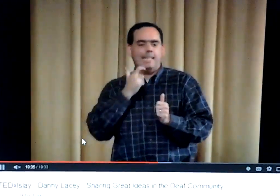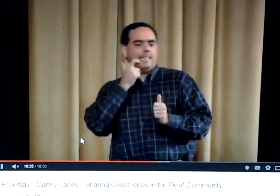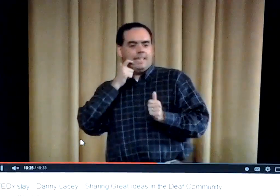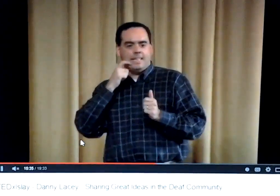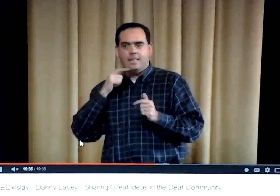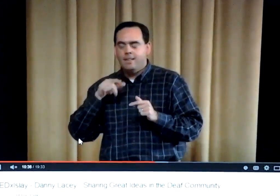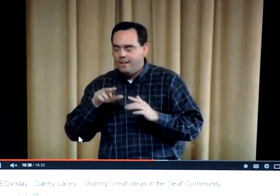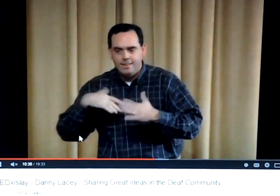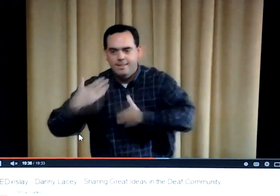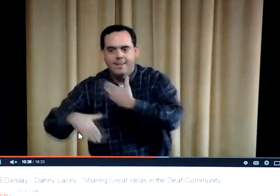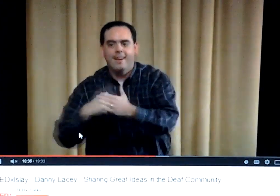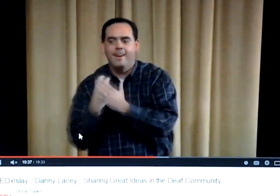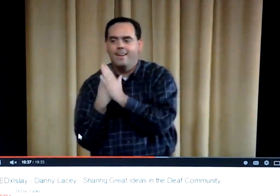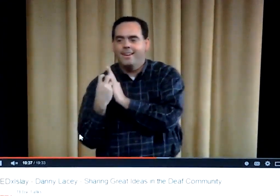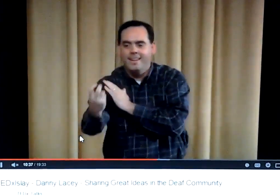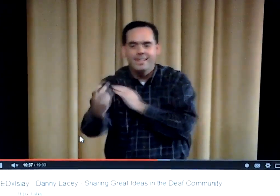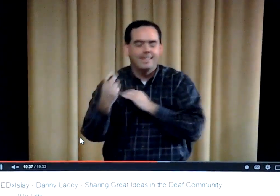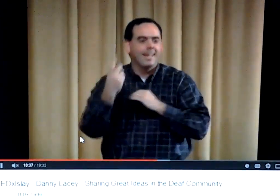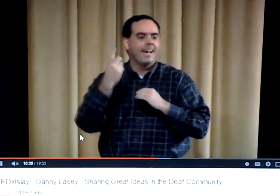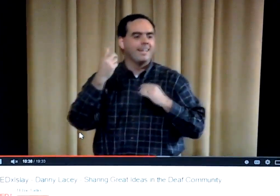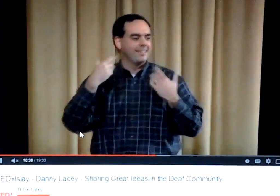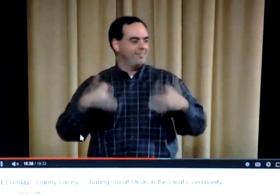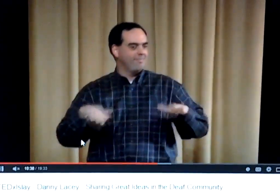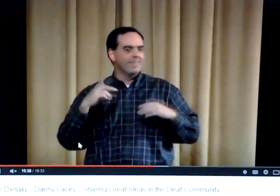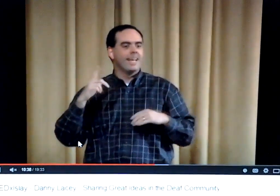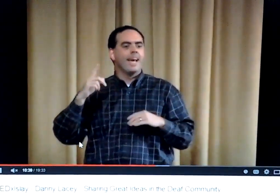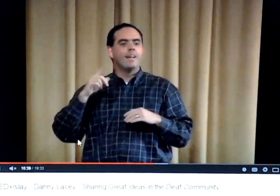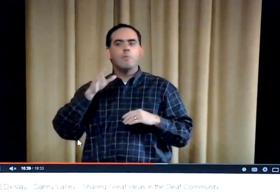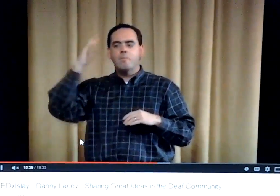And growing up, I grew up in the 1980s and there was no internet.